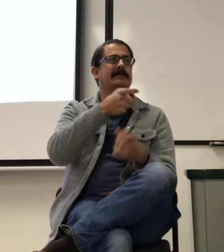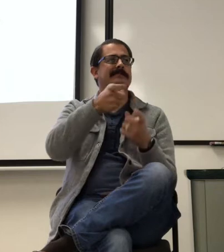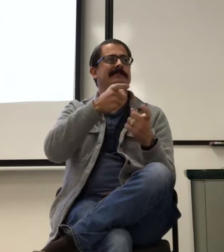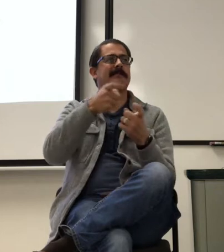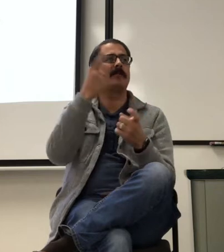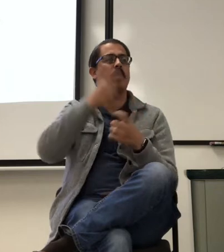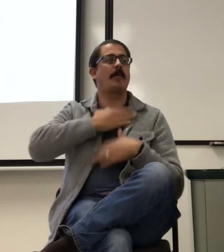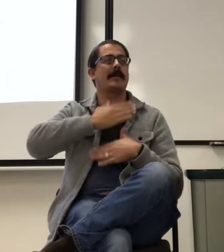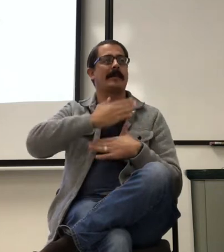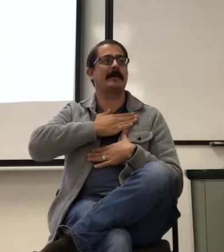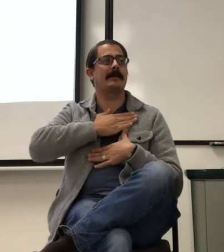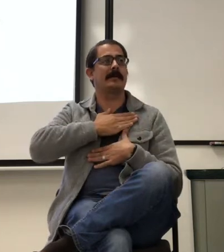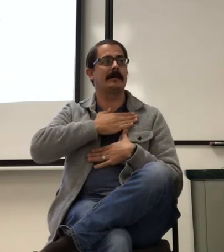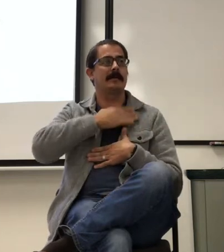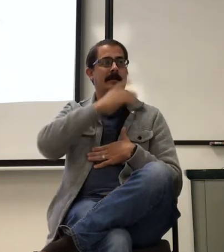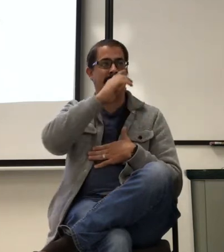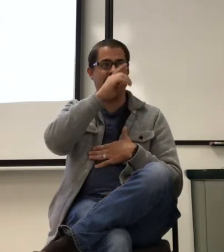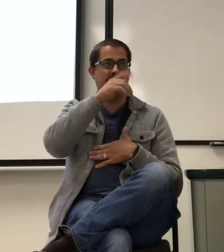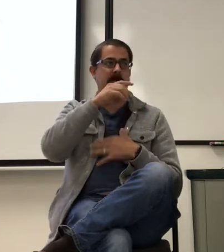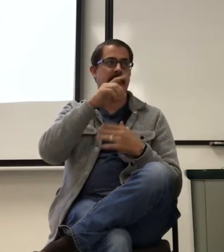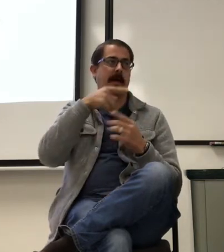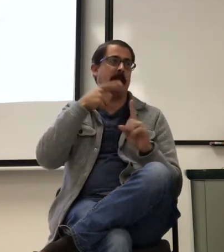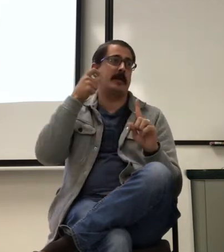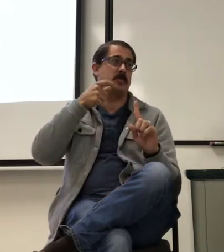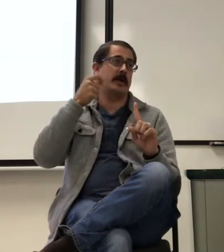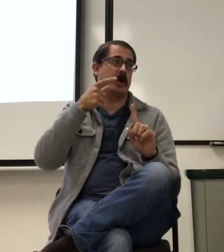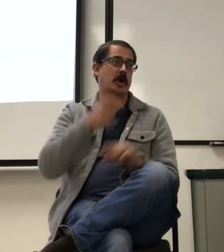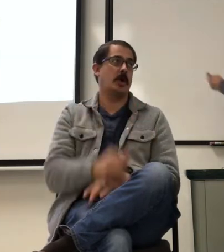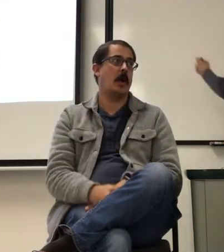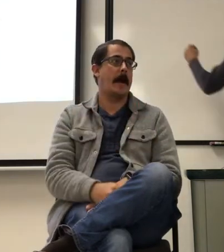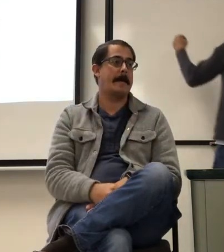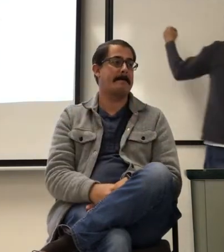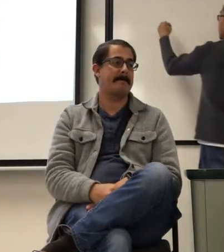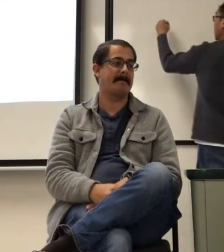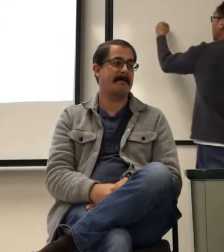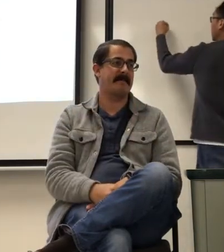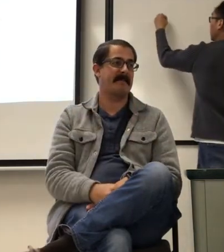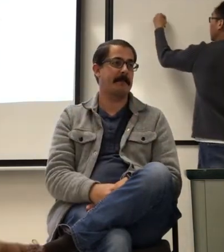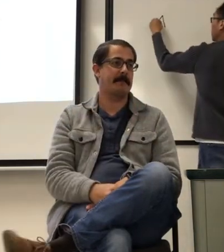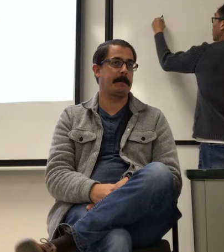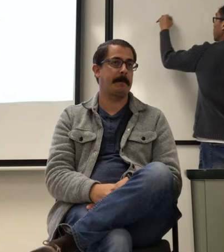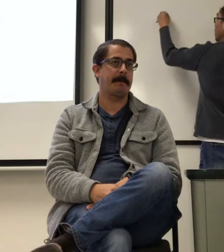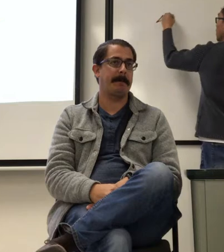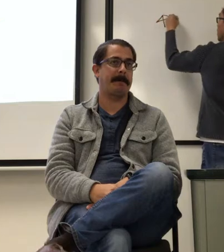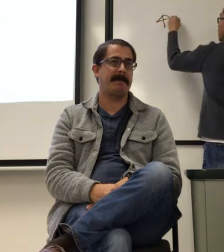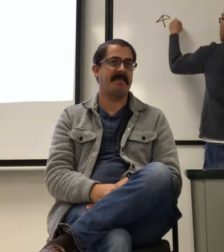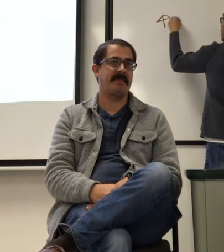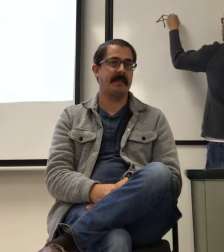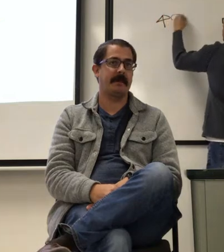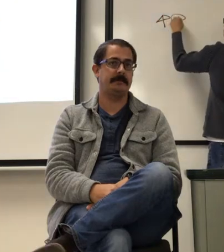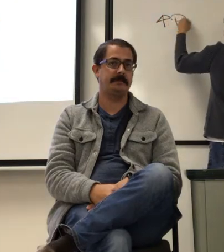breathing has to do with the trigger. Let's say, for example,